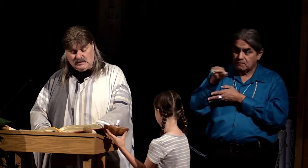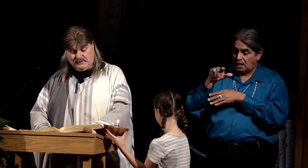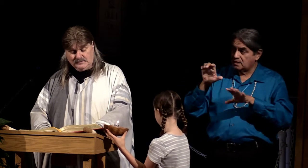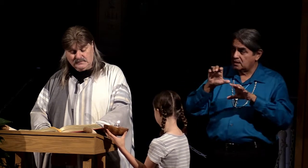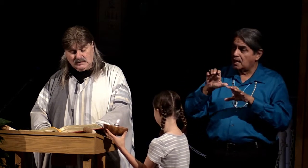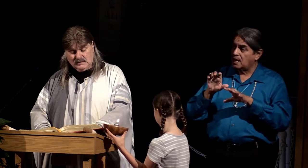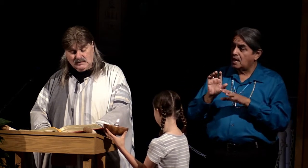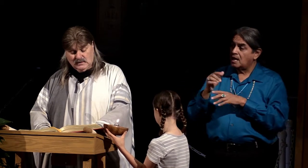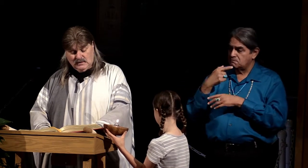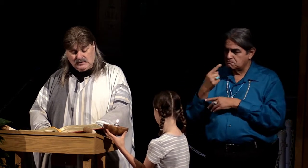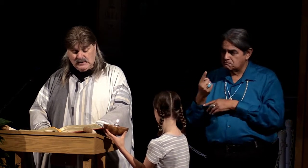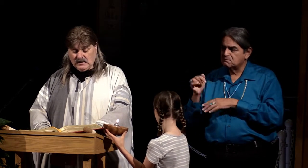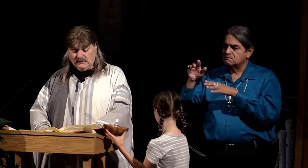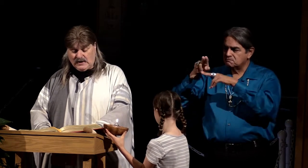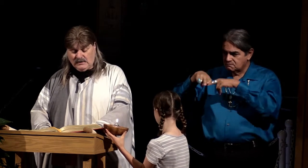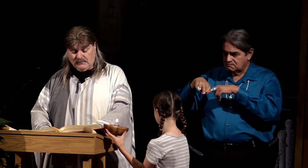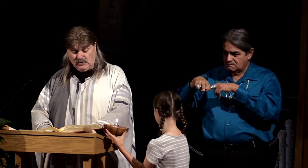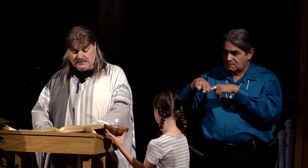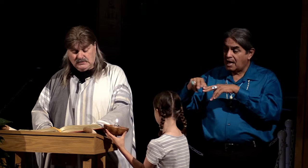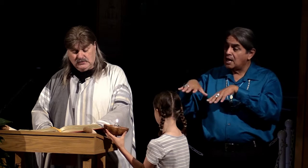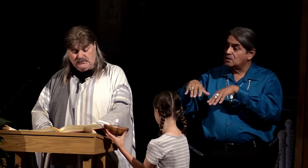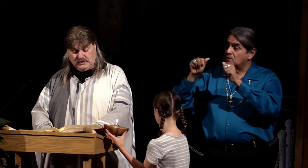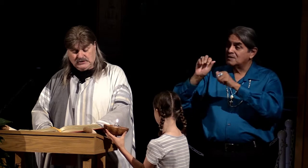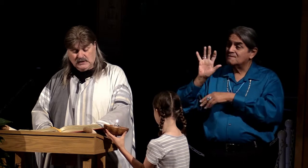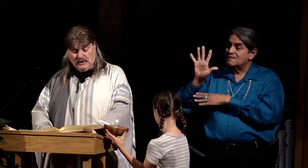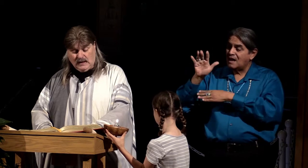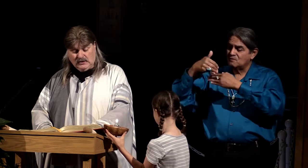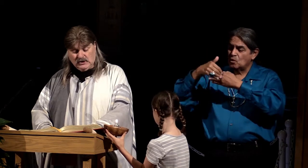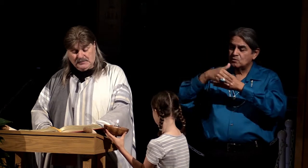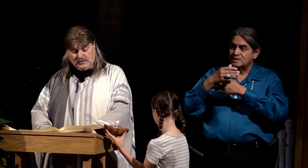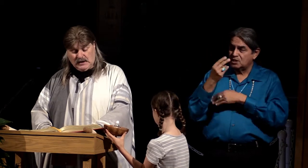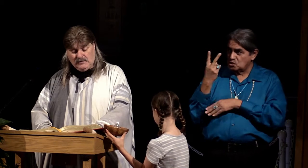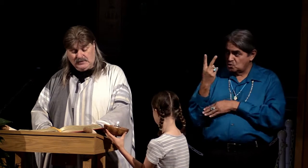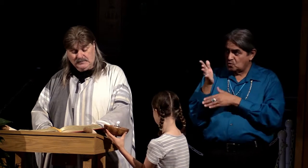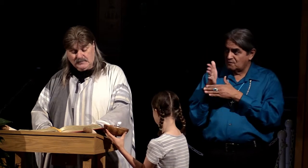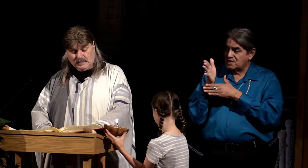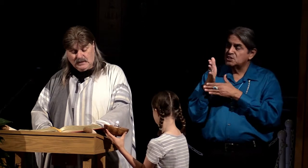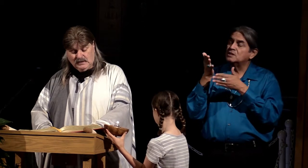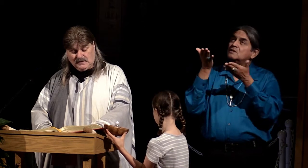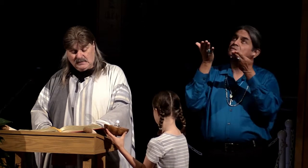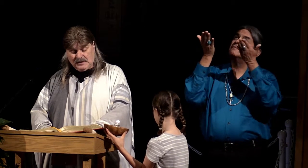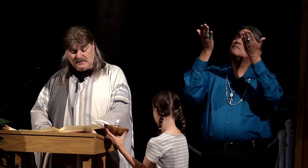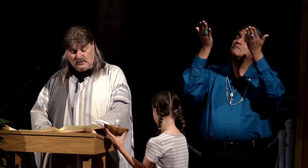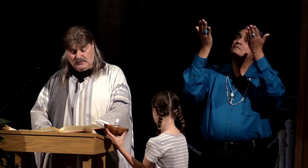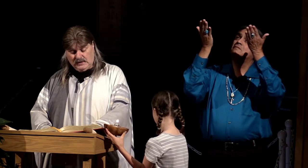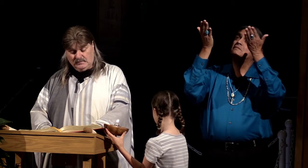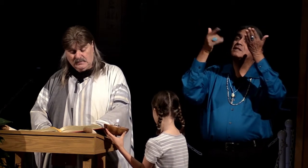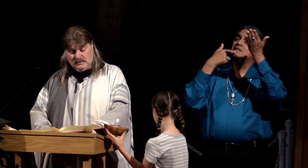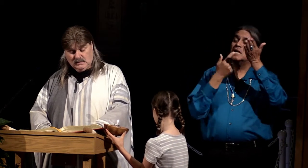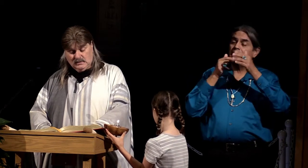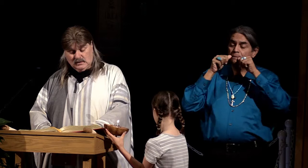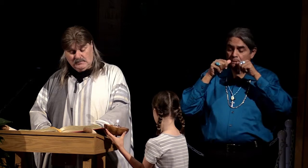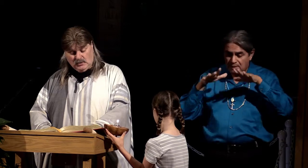sit down. Then taking the 5 loaves and 2 fish and looking up to heaven, he said the blessing over